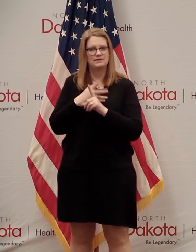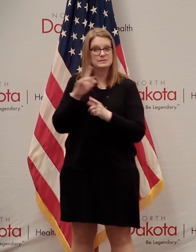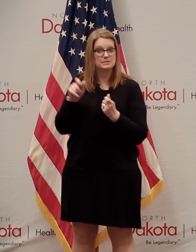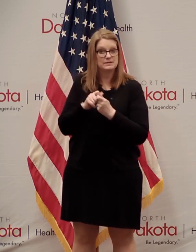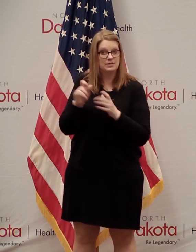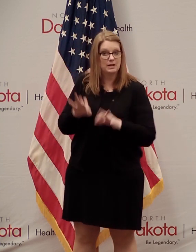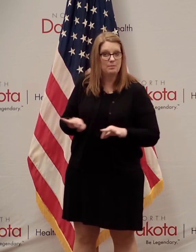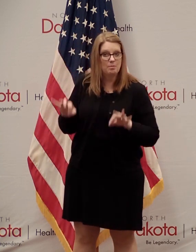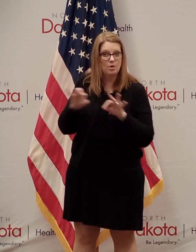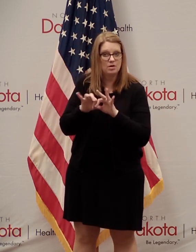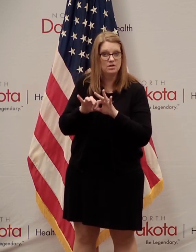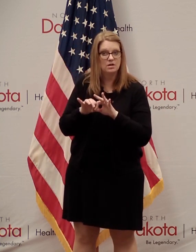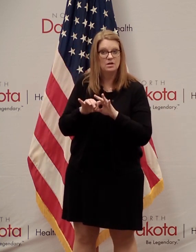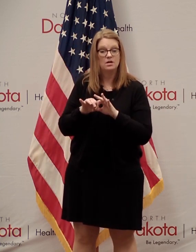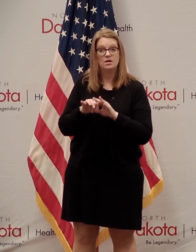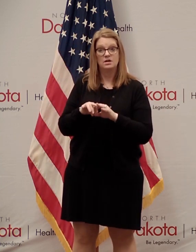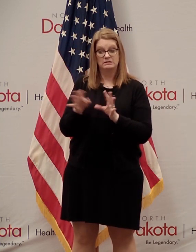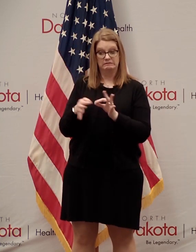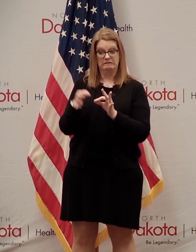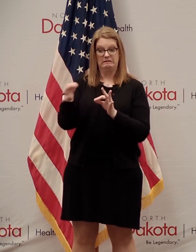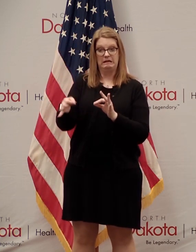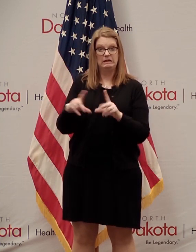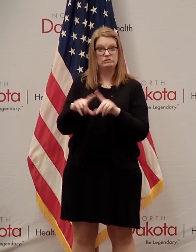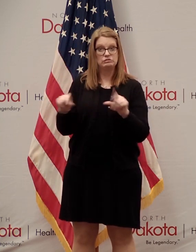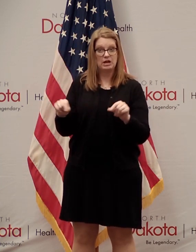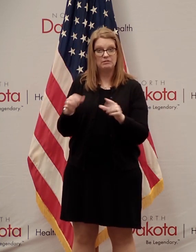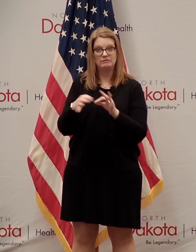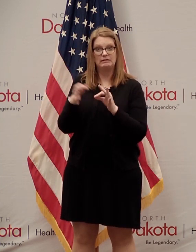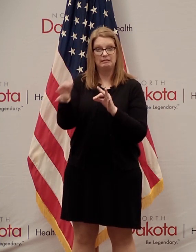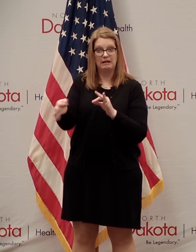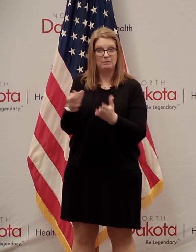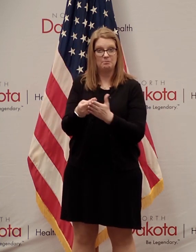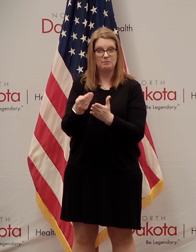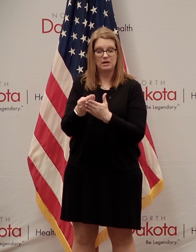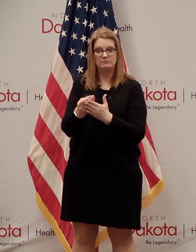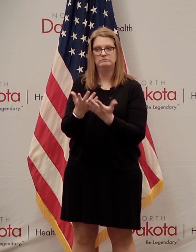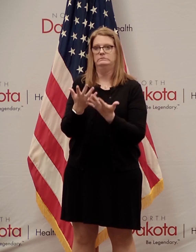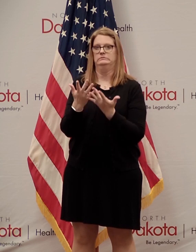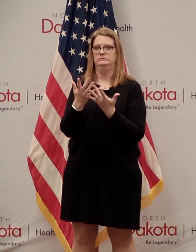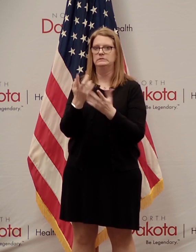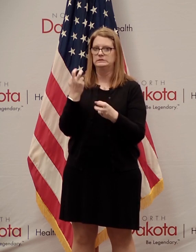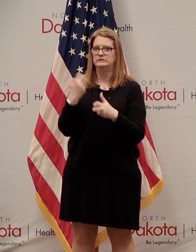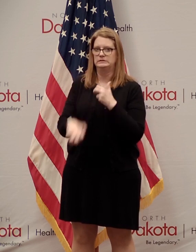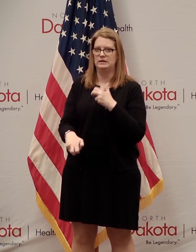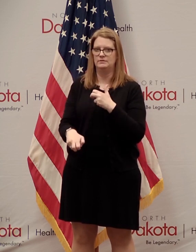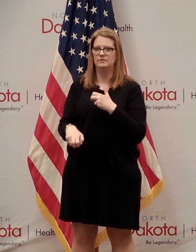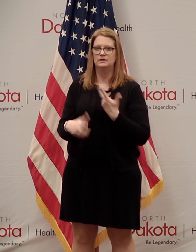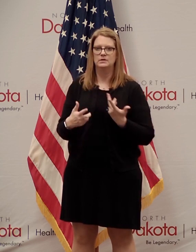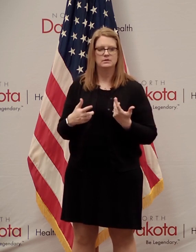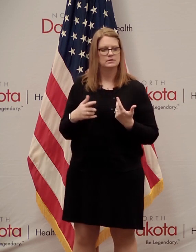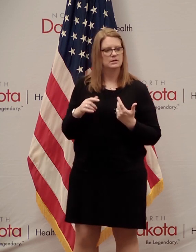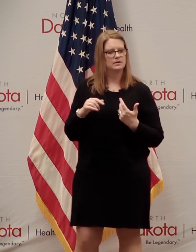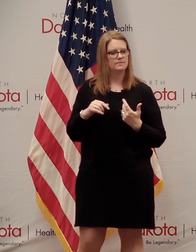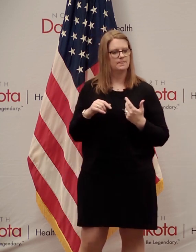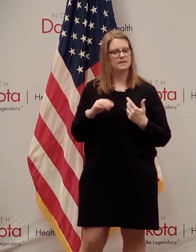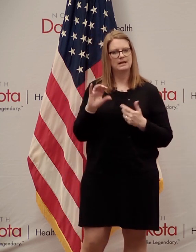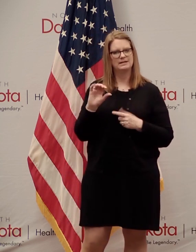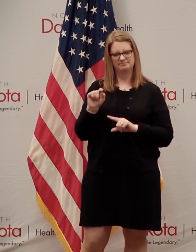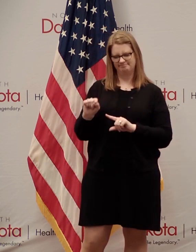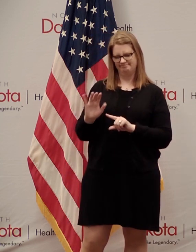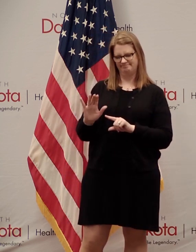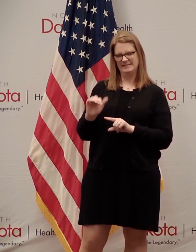important, and we know that any delay can create real hardship for these contract employees, some called 1099